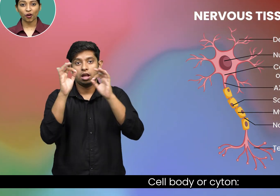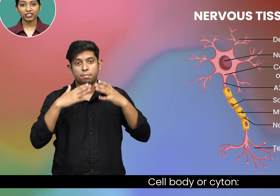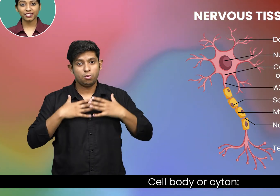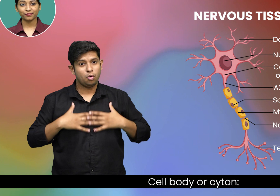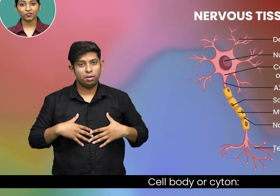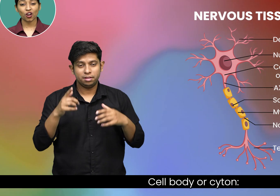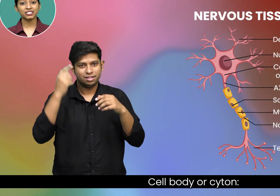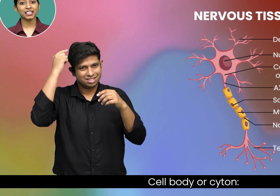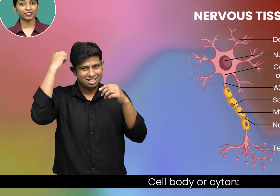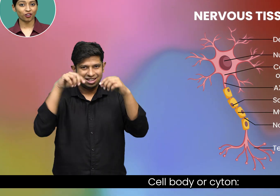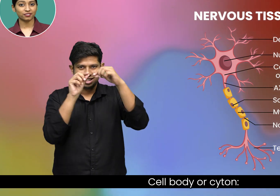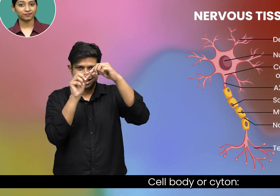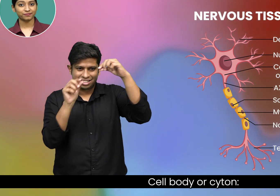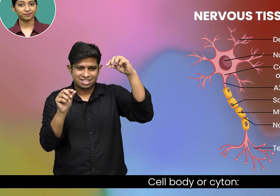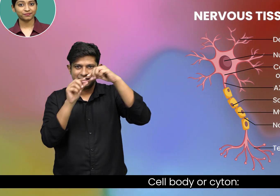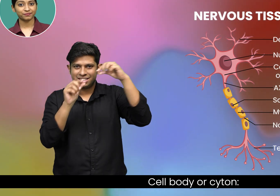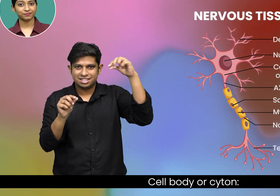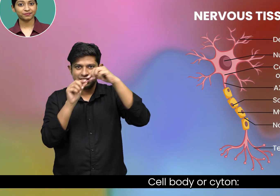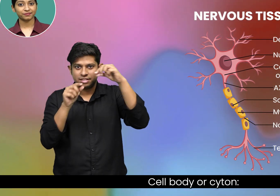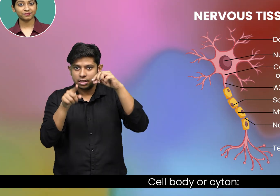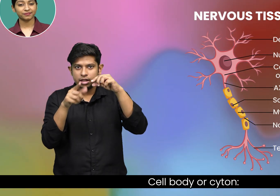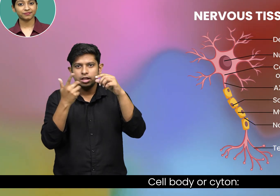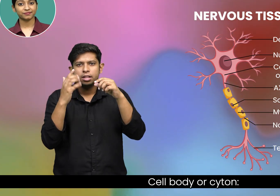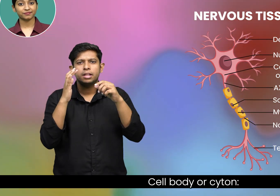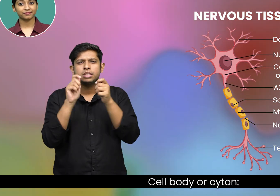Cell body or cyton.